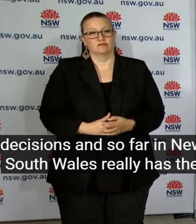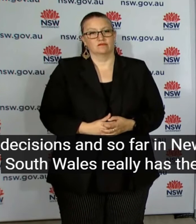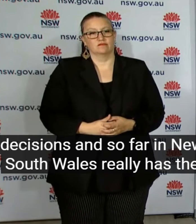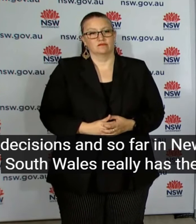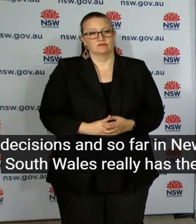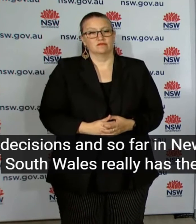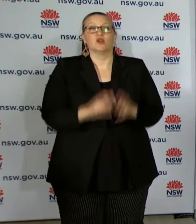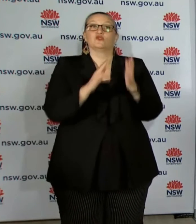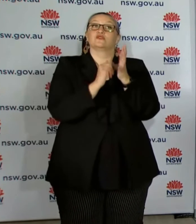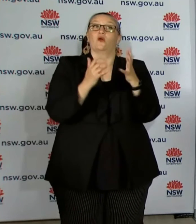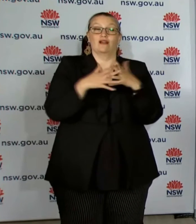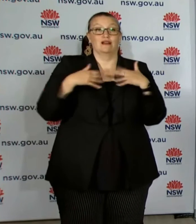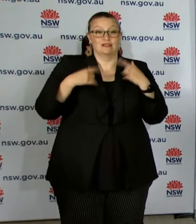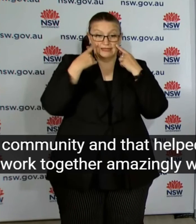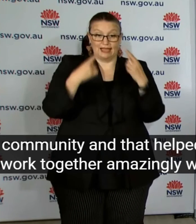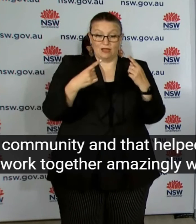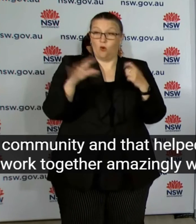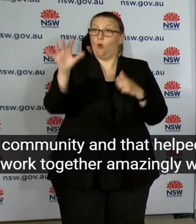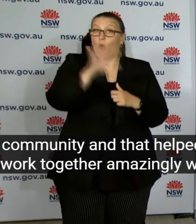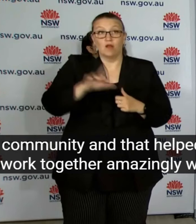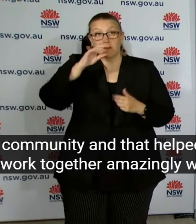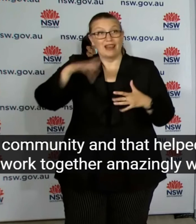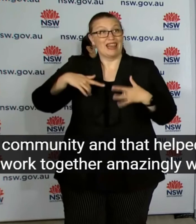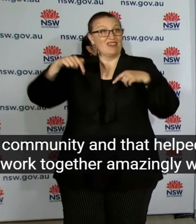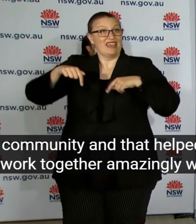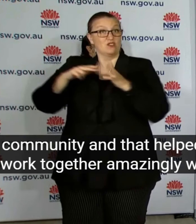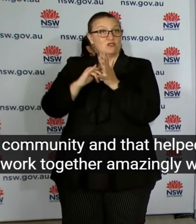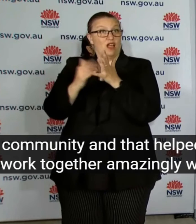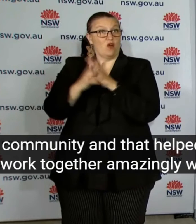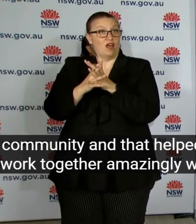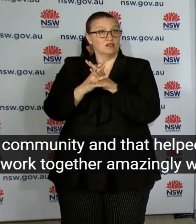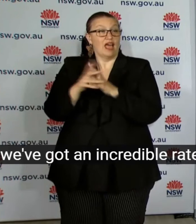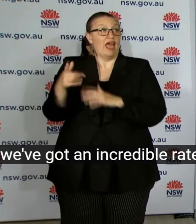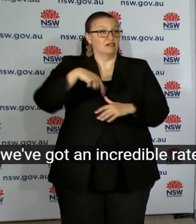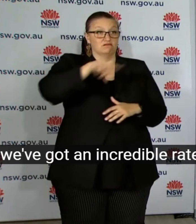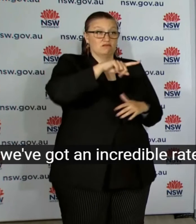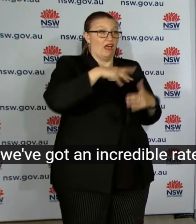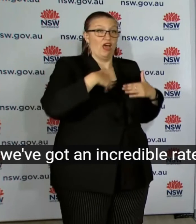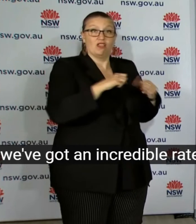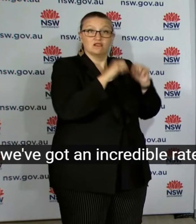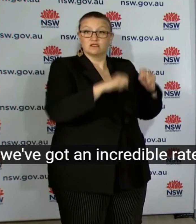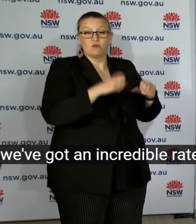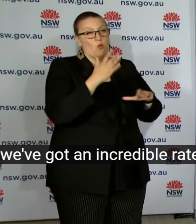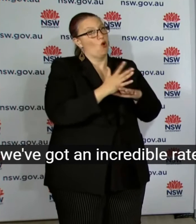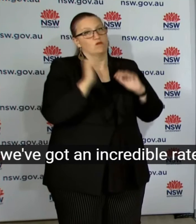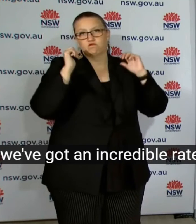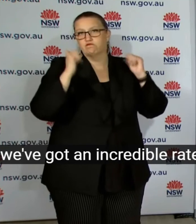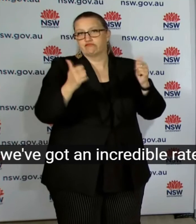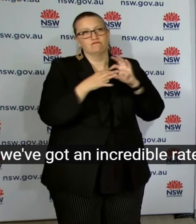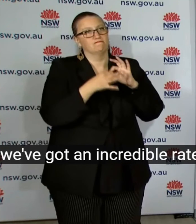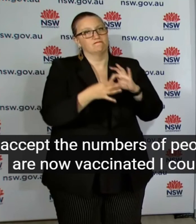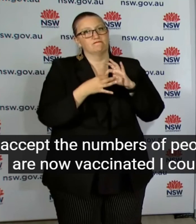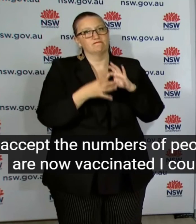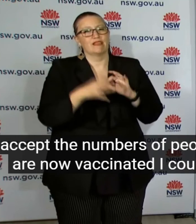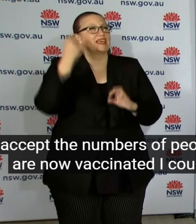together amazingly well. And we've got an incredible rate of vaccine. The numbers of people who are now vaccinated, I could only have dreamt